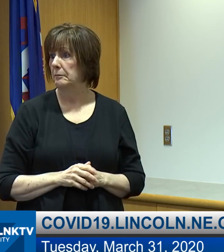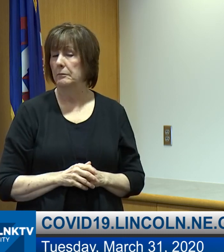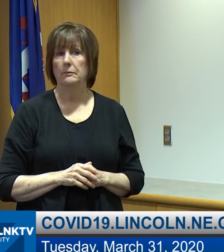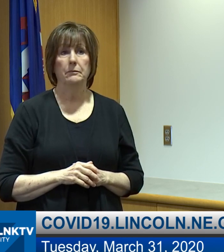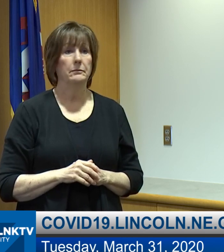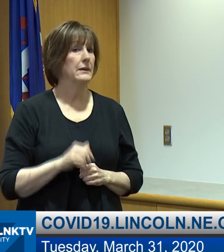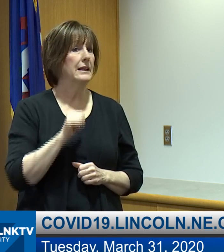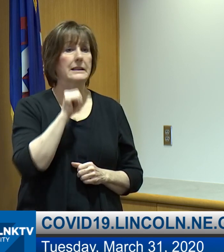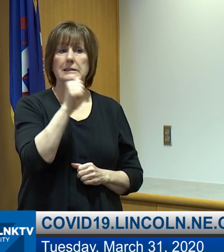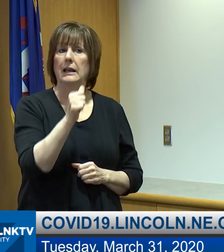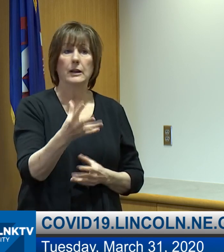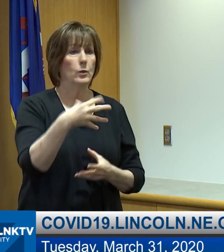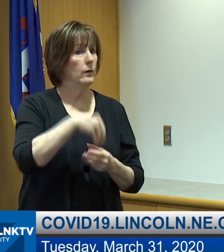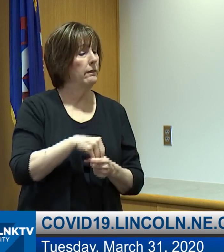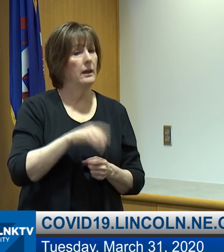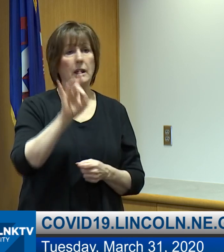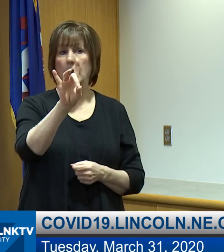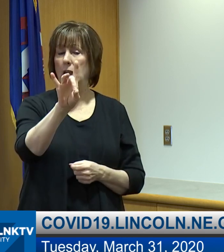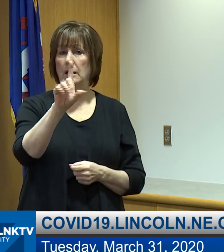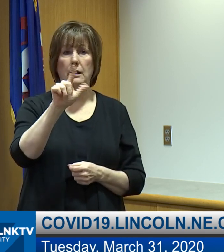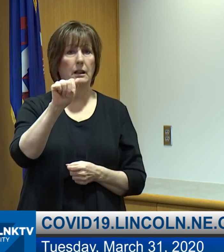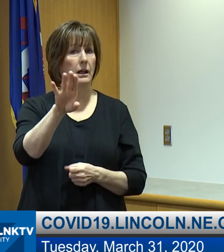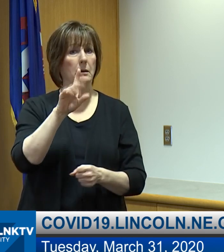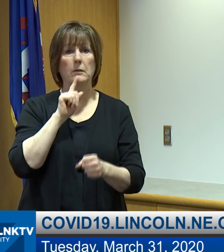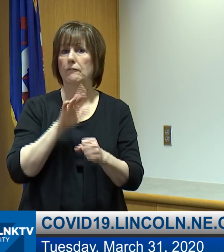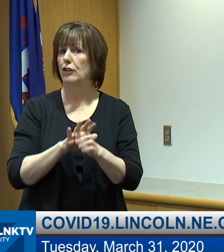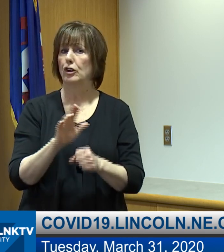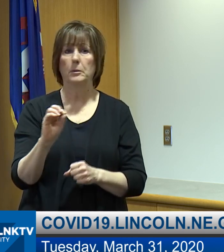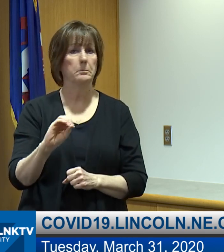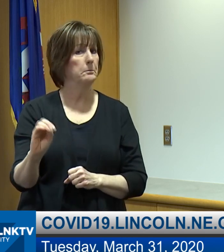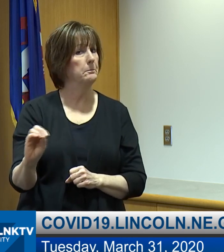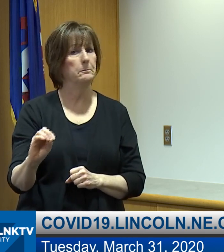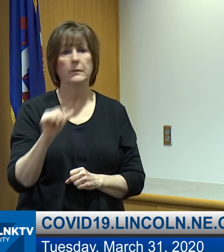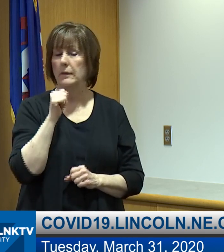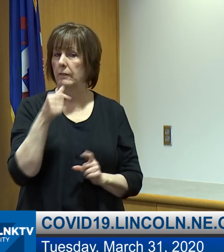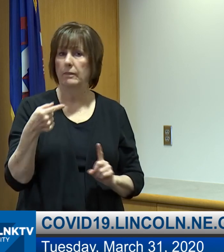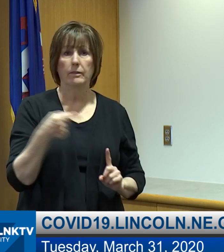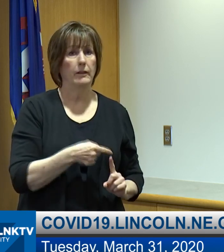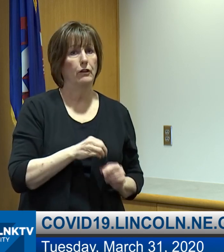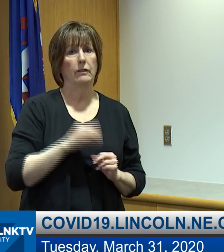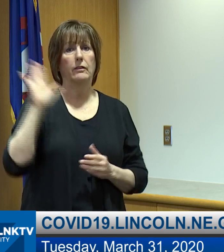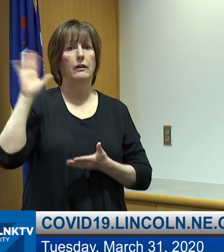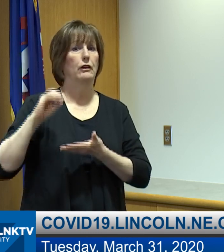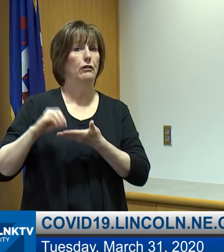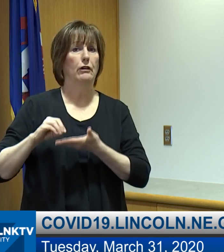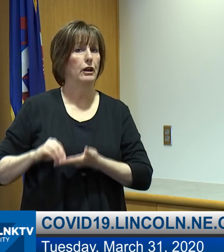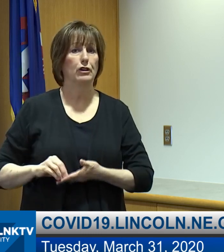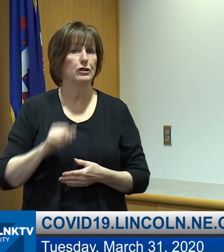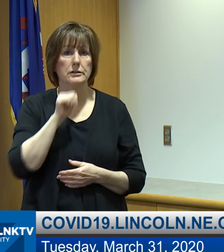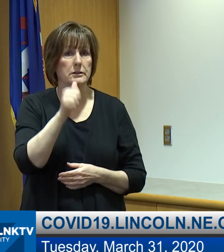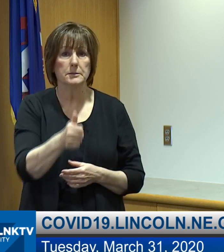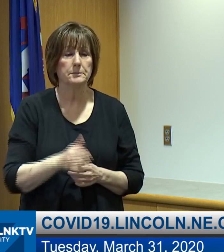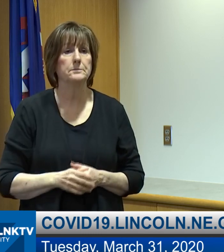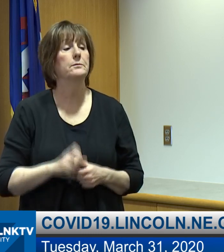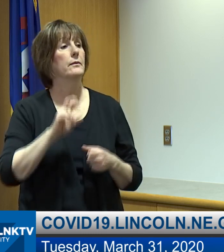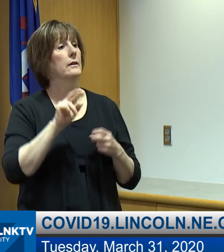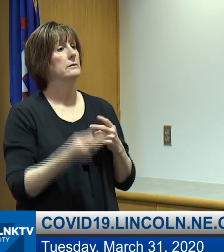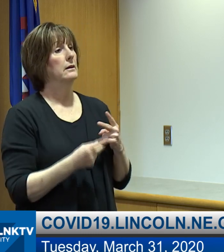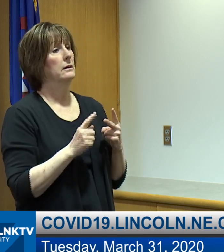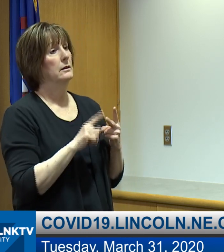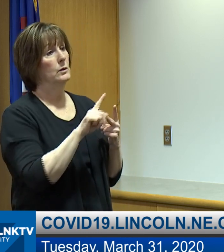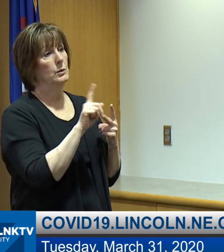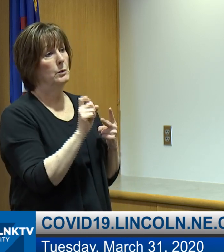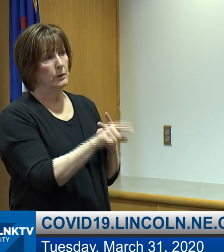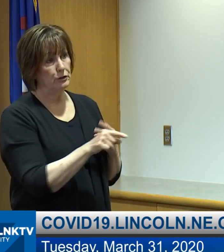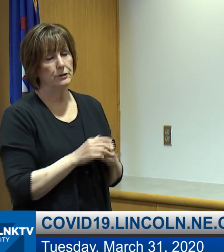It is not among the 8 lab-confirmed cases in the health department's records. Great. Second question